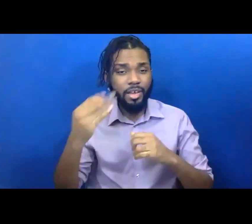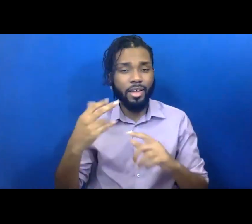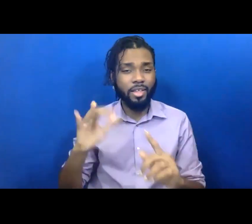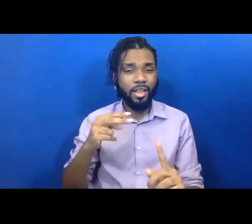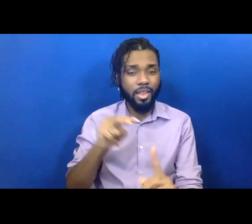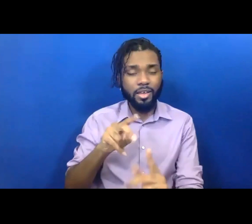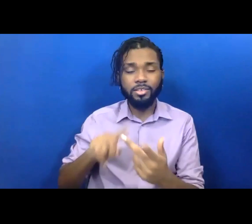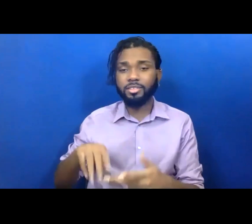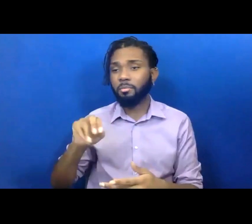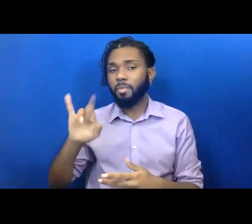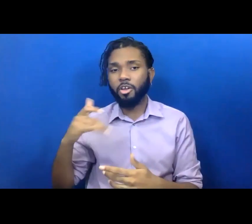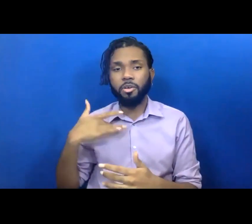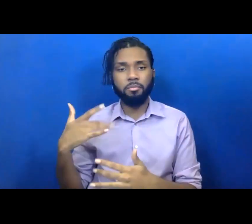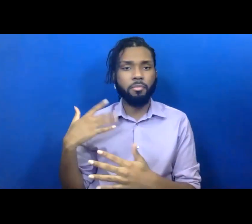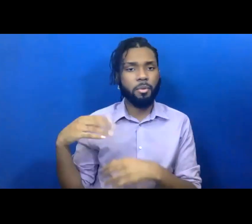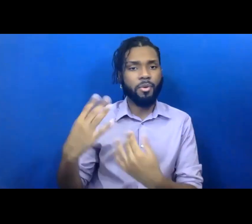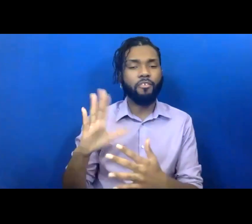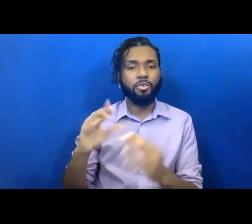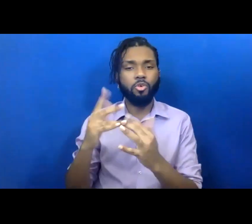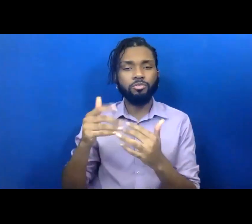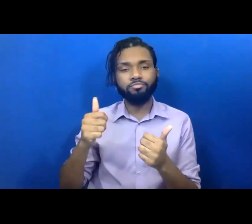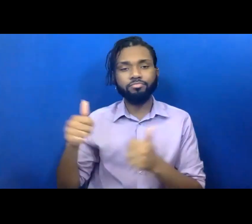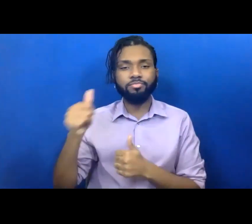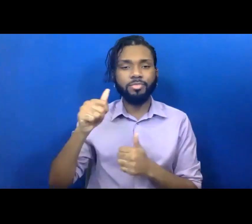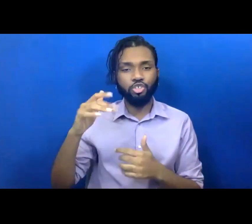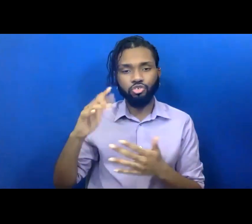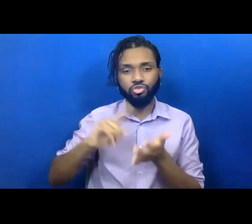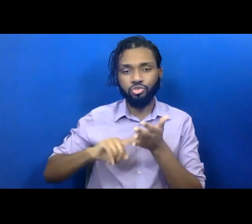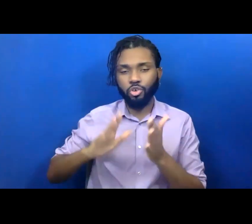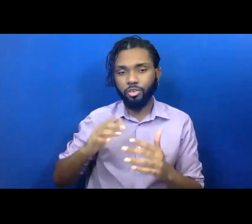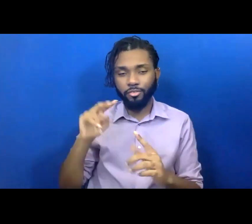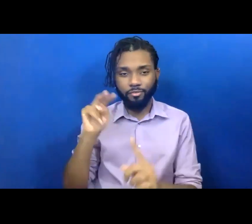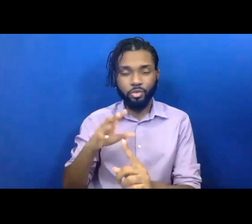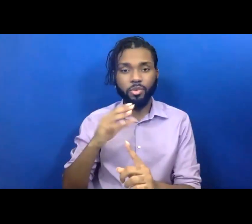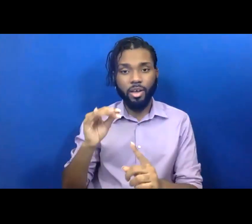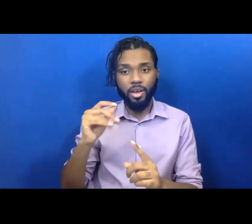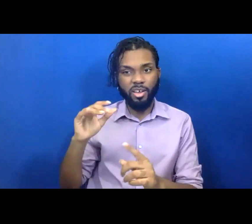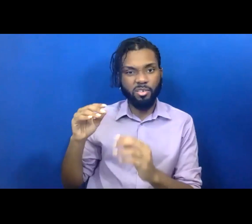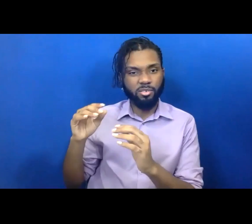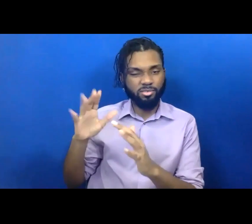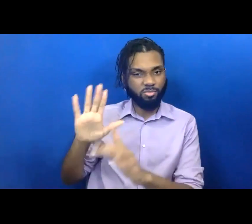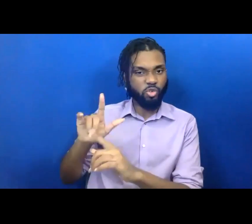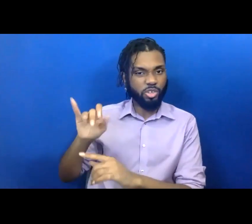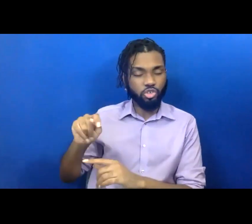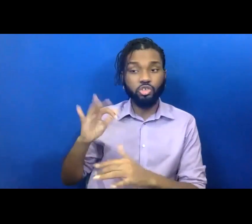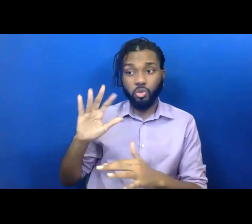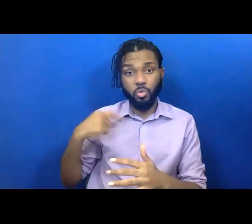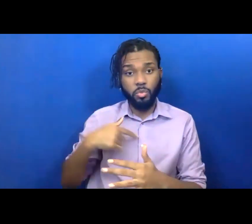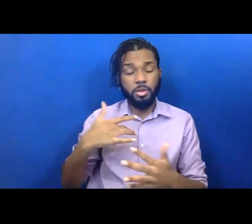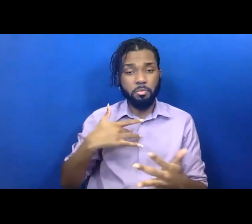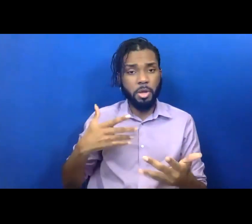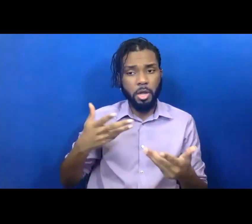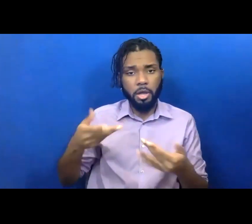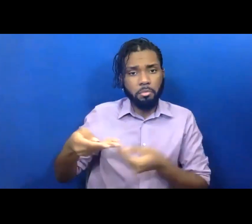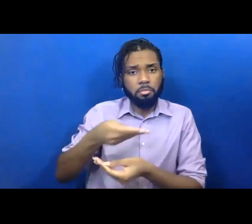her more senior scholar view, integrates the literature, and then we pass it around. And Christine and I have been working like that for over